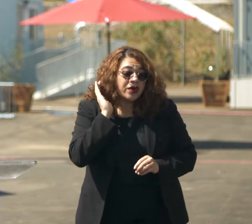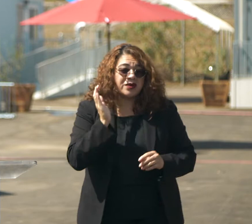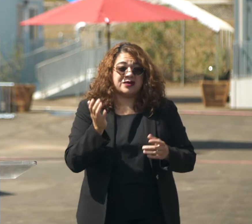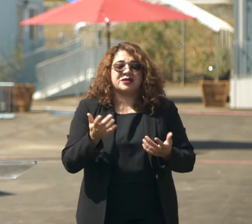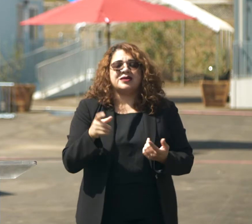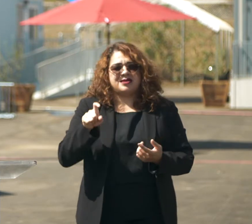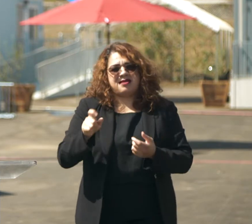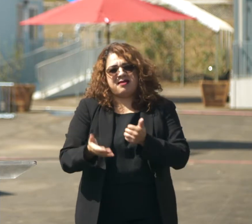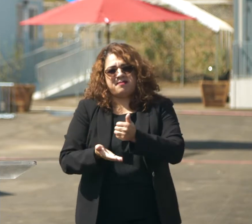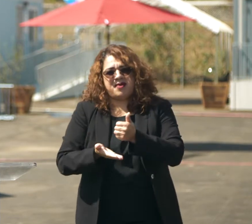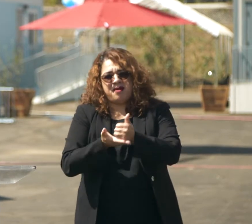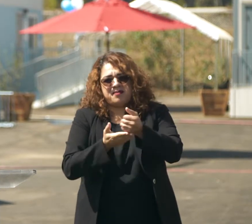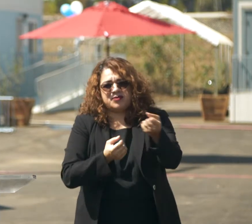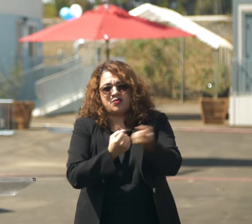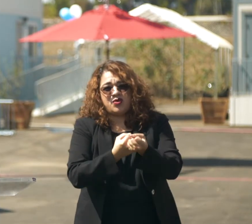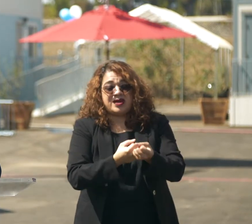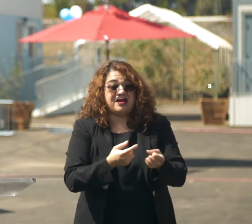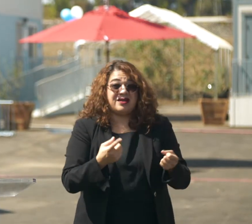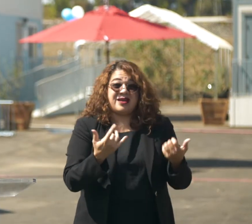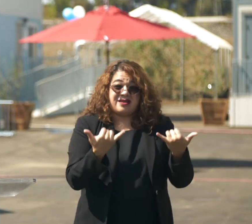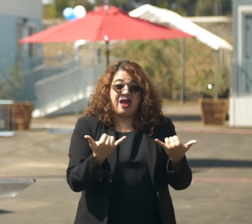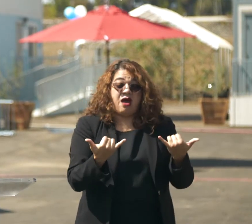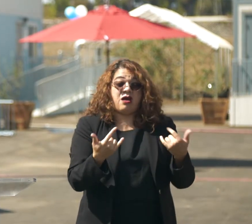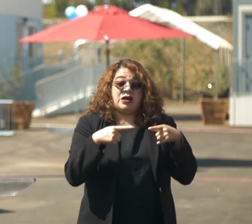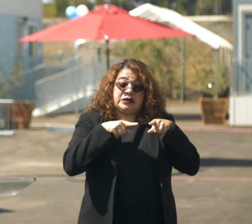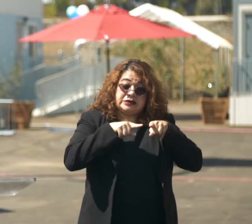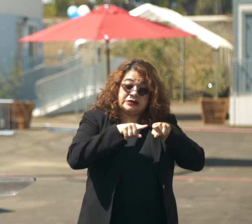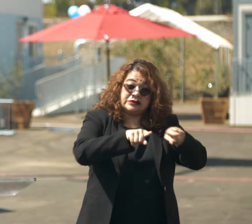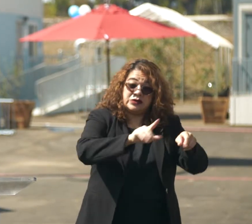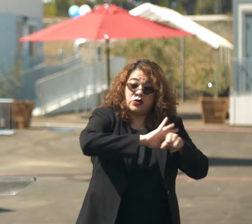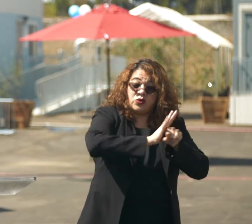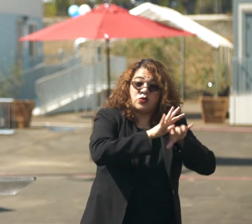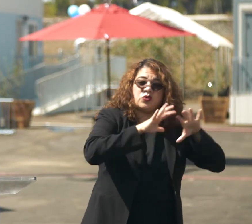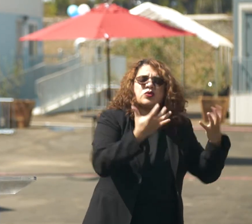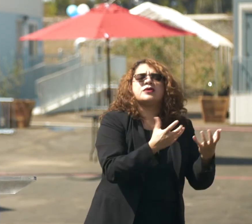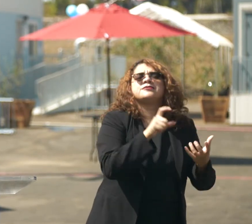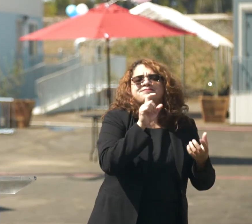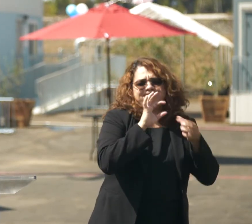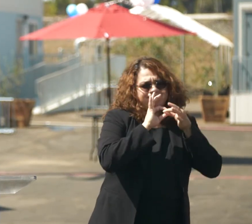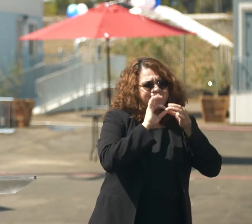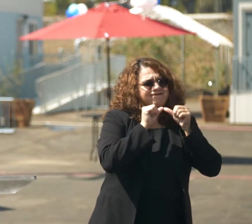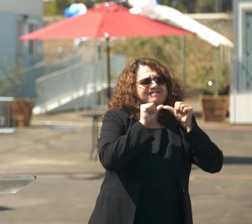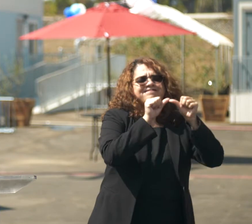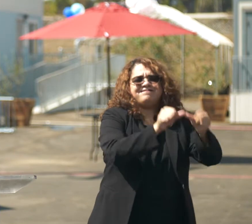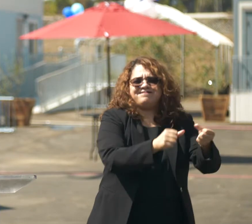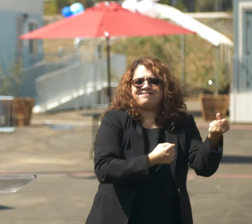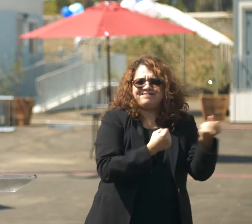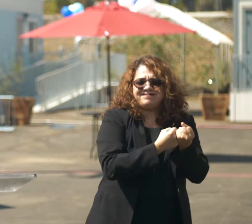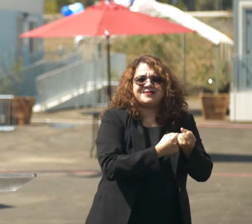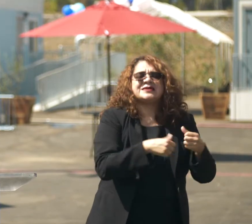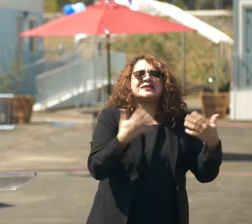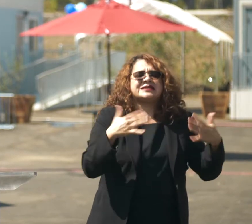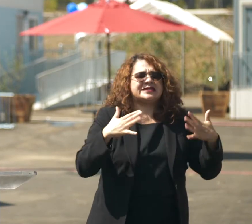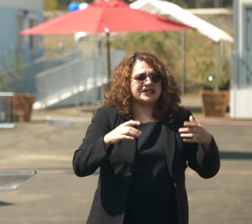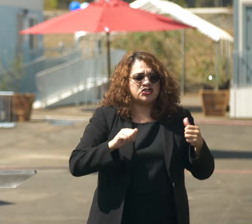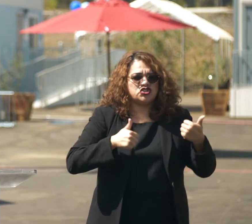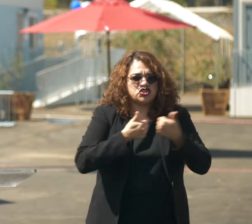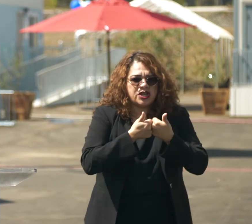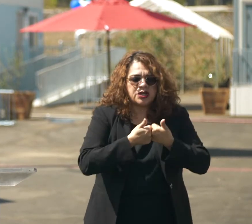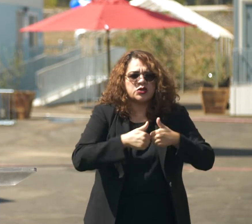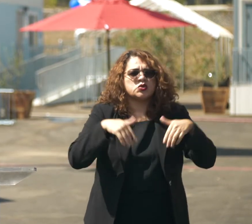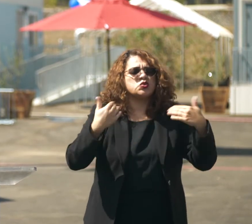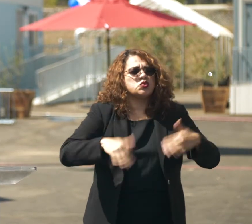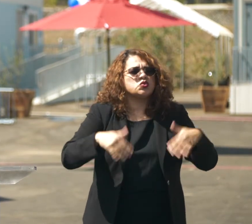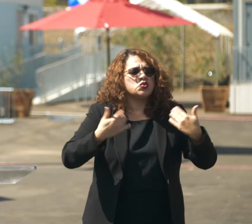era. There's no issue bigger in front of us than COVID-19, and that issue has made homelessness even more difficult. This